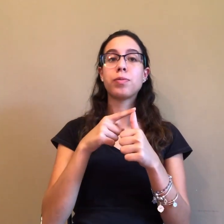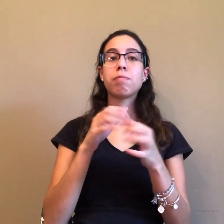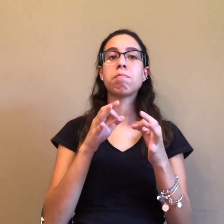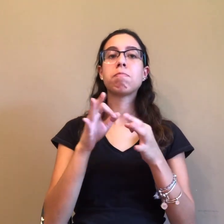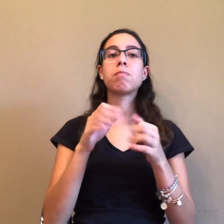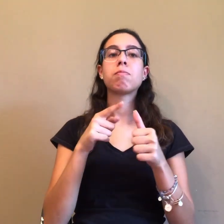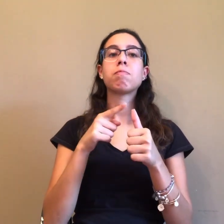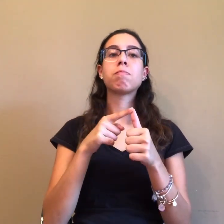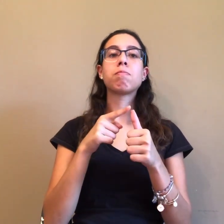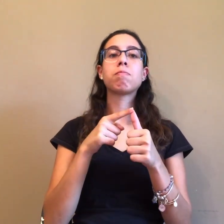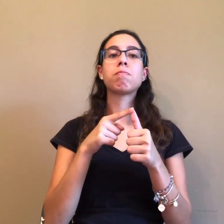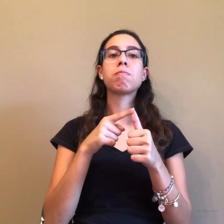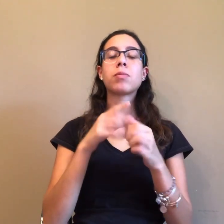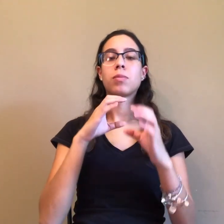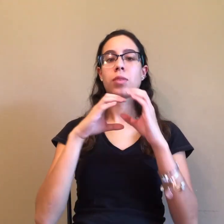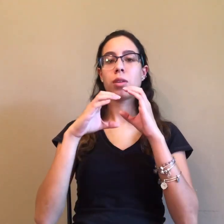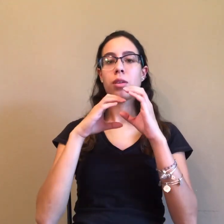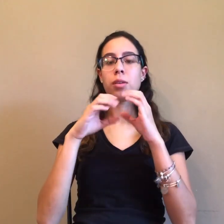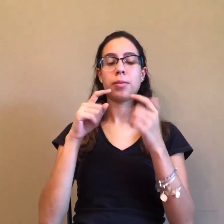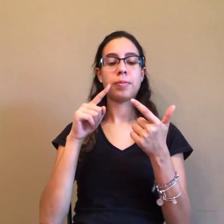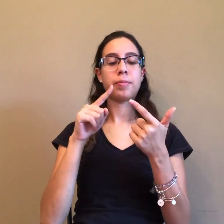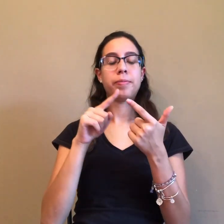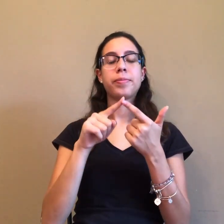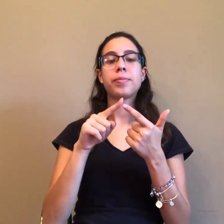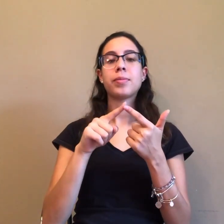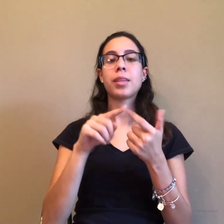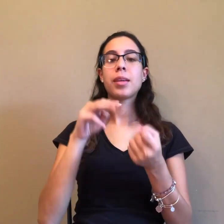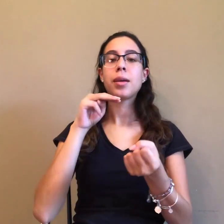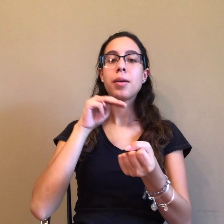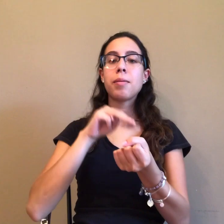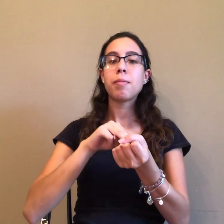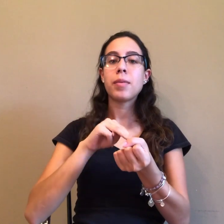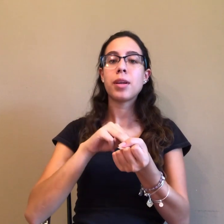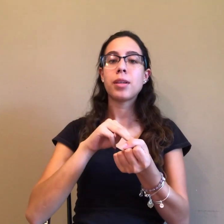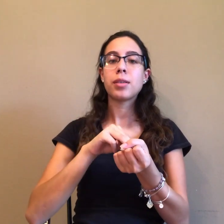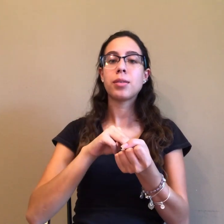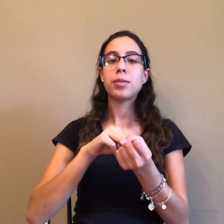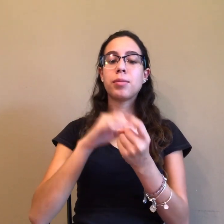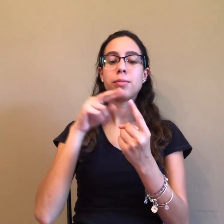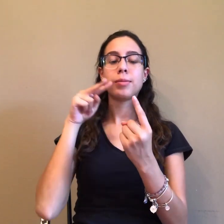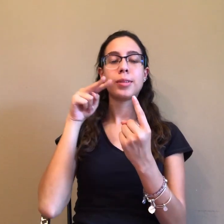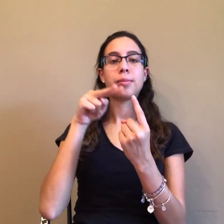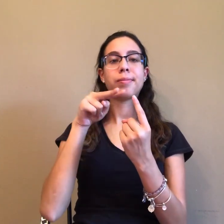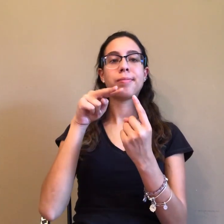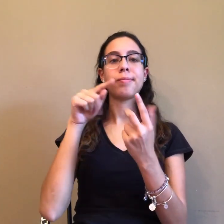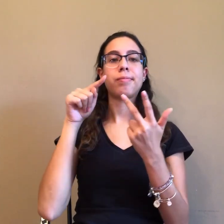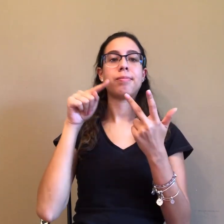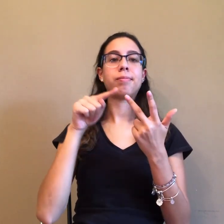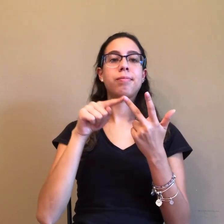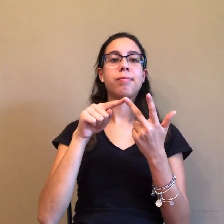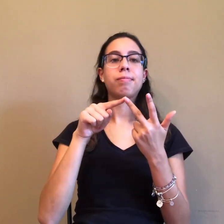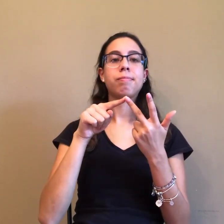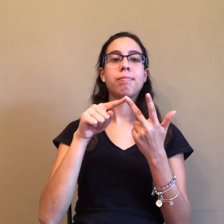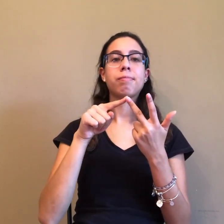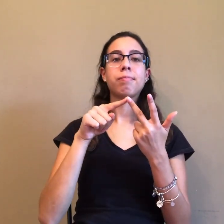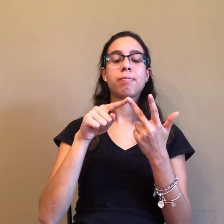will be discussed is communication. The second is medical perspective. The third